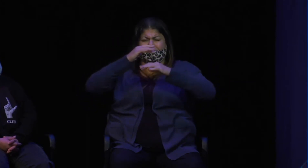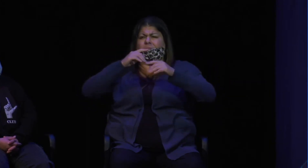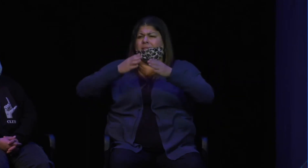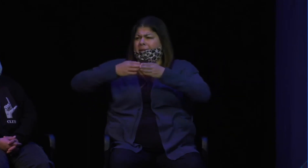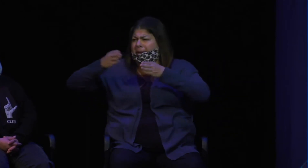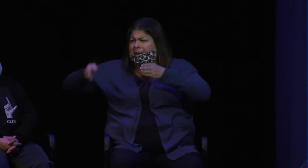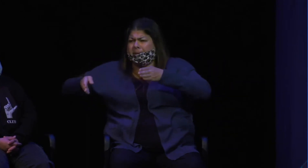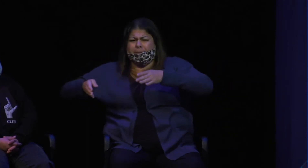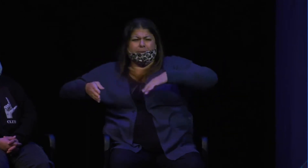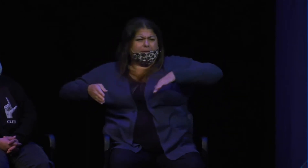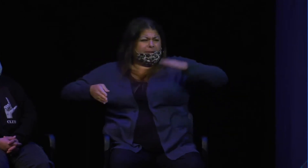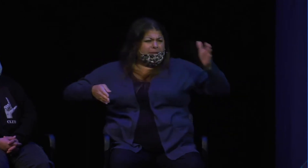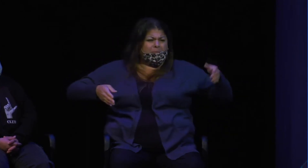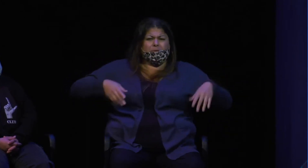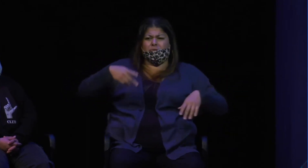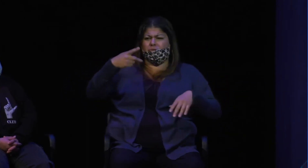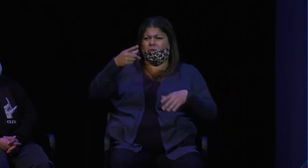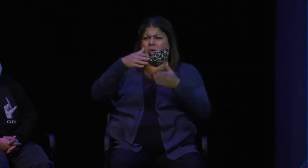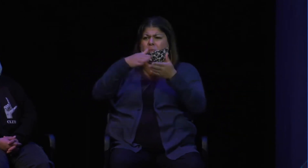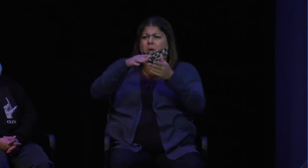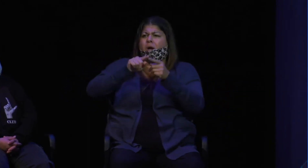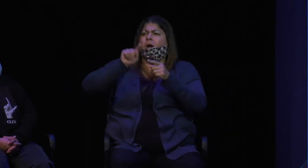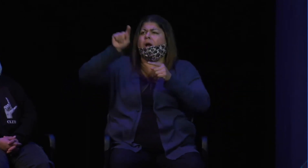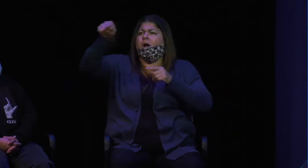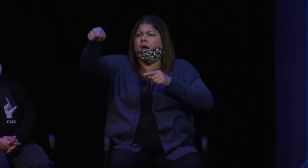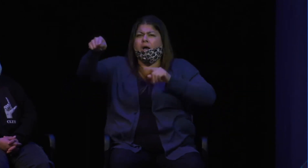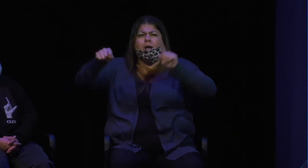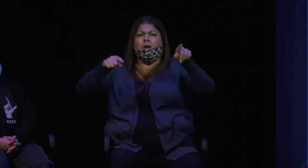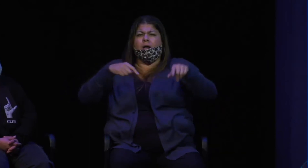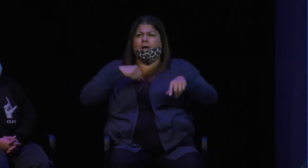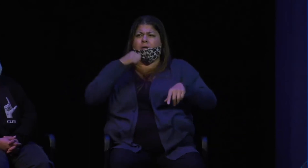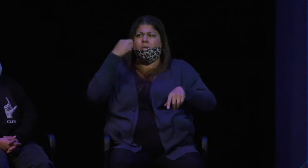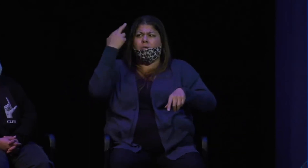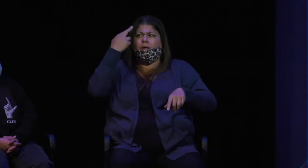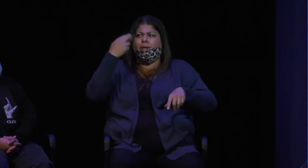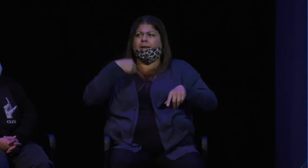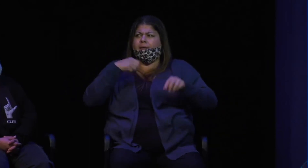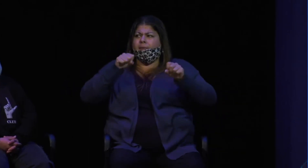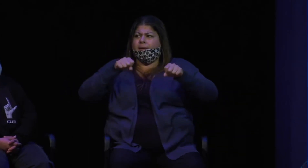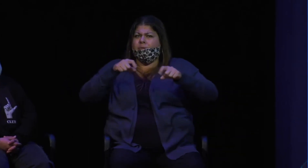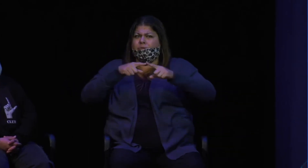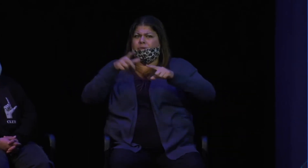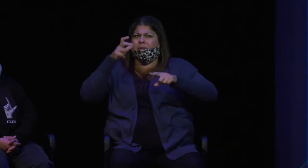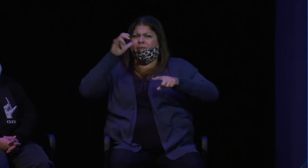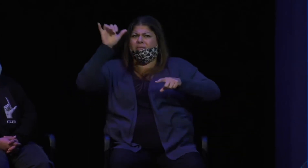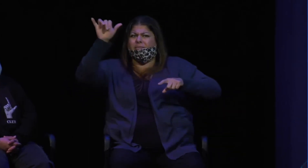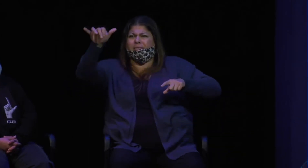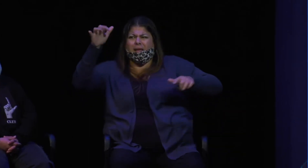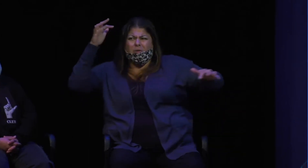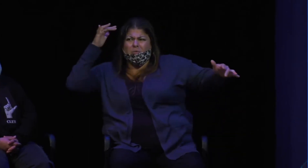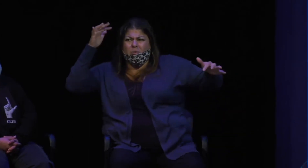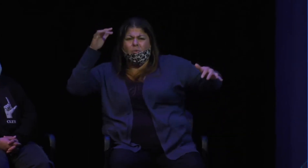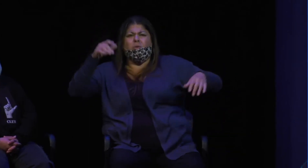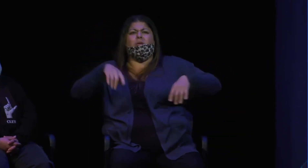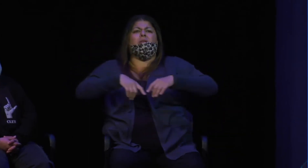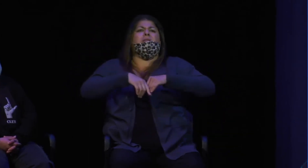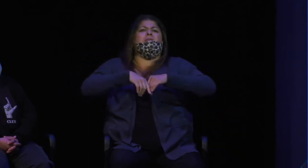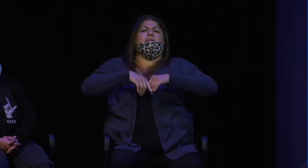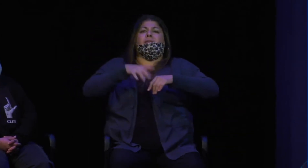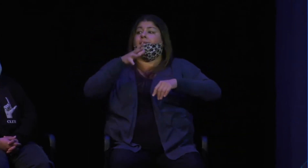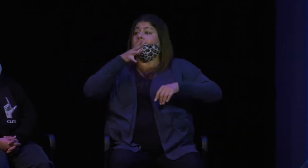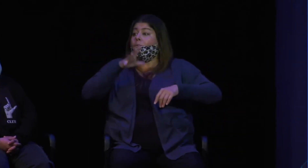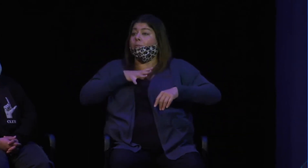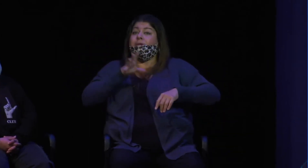like any little noise, whether it was the neighbor or a dog barking or anything, I realized I